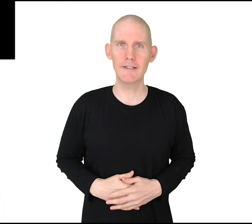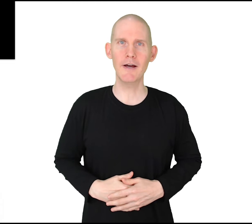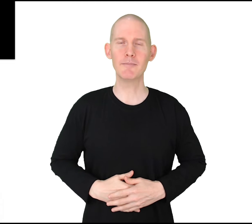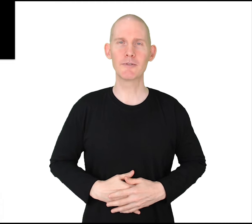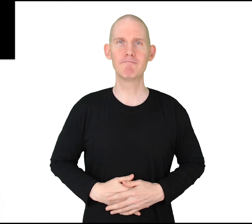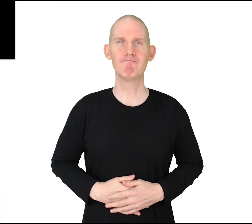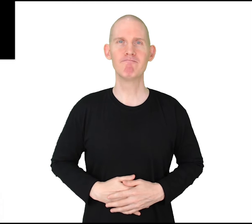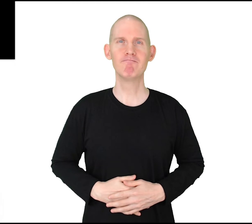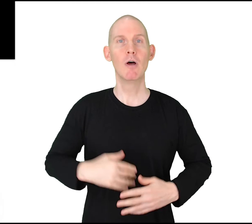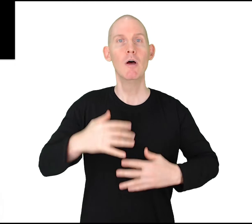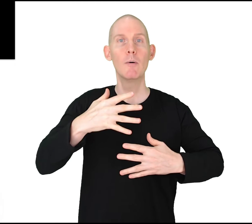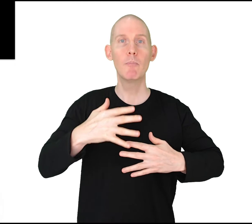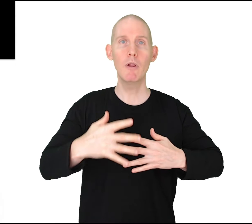times. Blood,